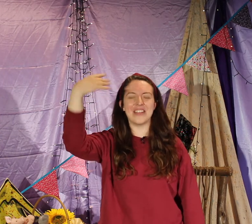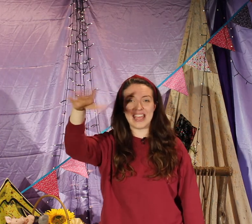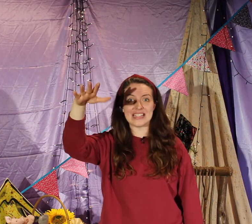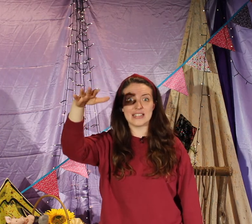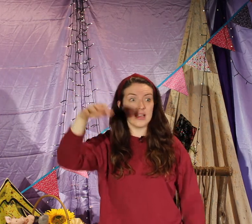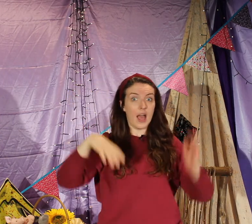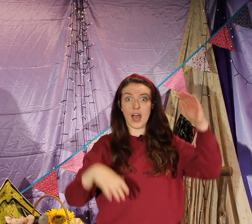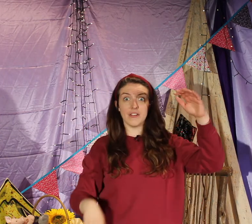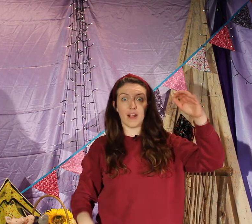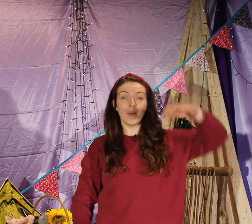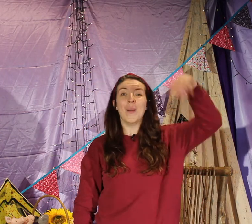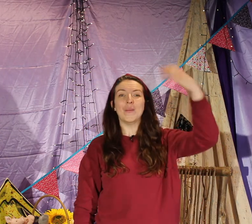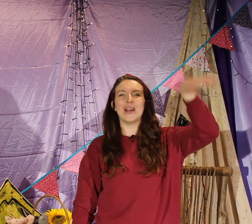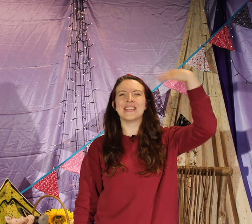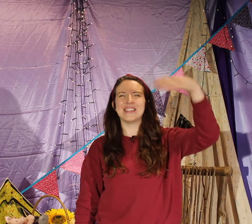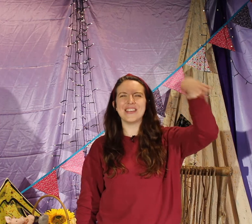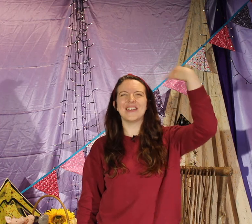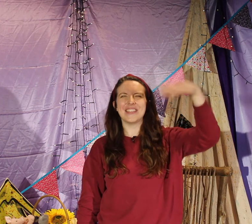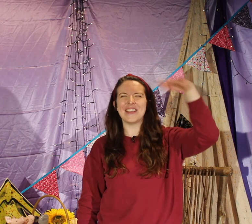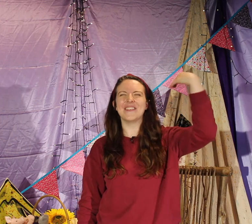1, 2, 3, 4, 5, 6, 7, 8. Other arm.